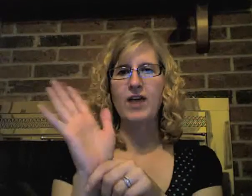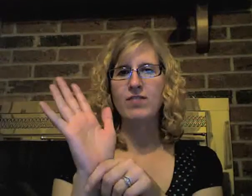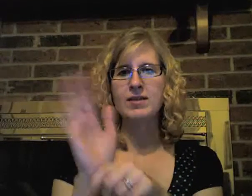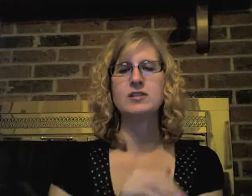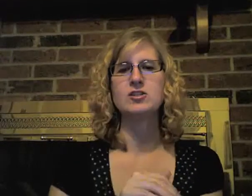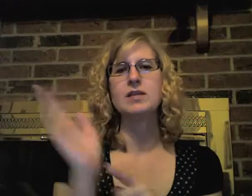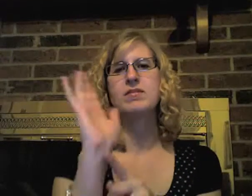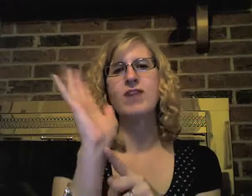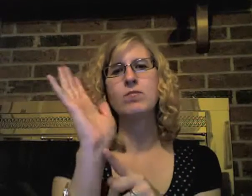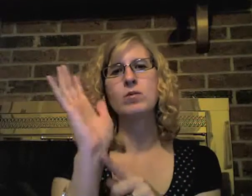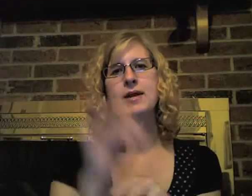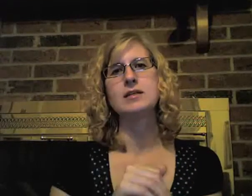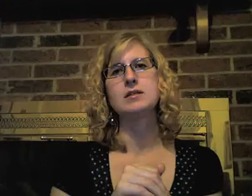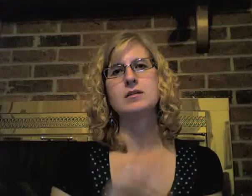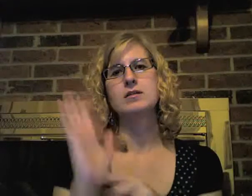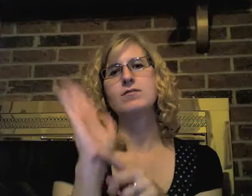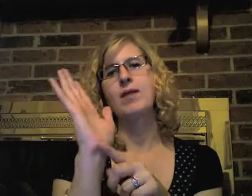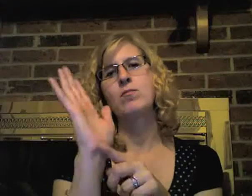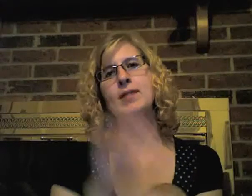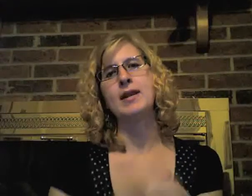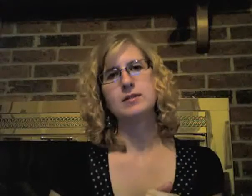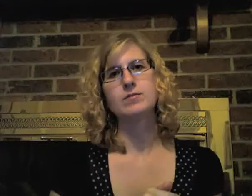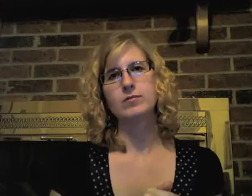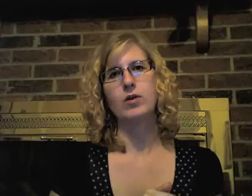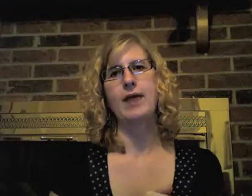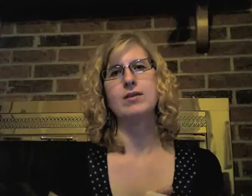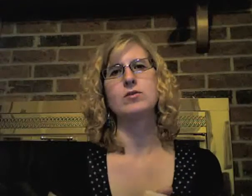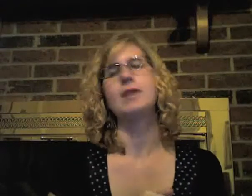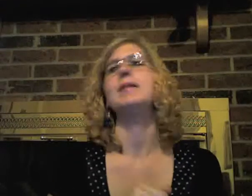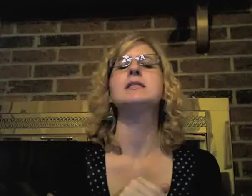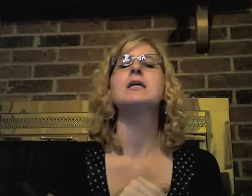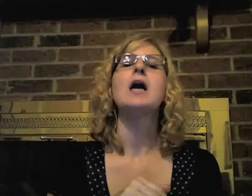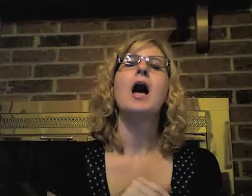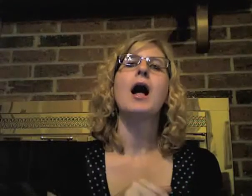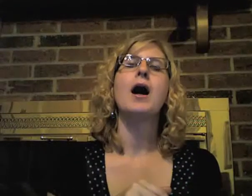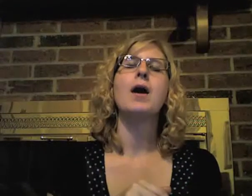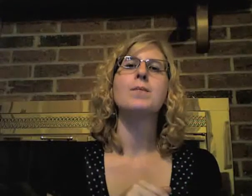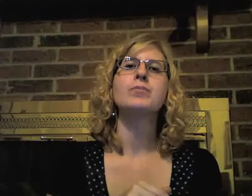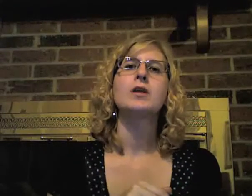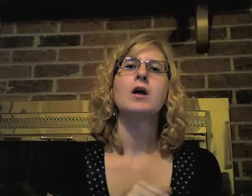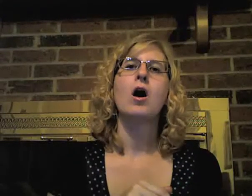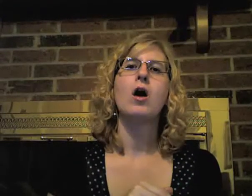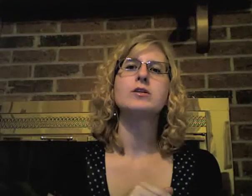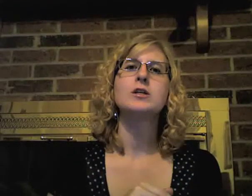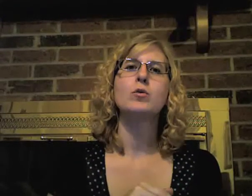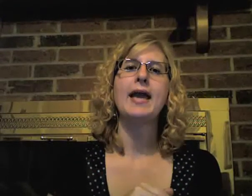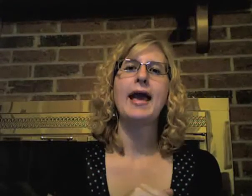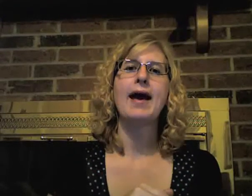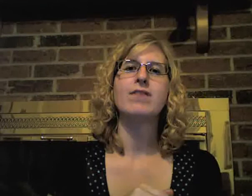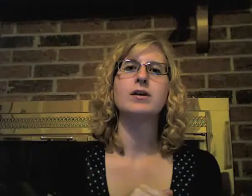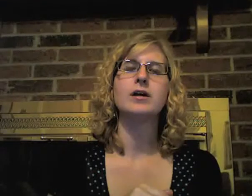minutes. 5 more minutes. Okay, that's what that means. Also, we have the minutes that you can do,